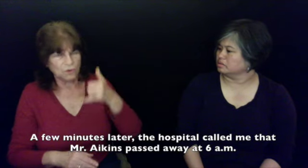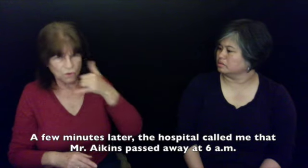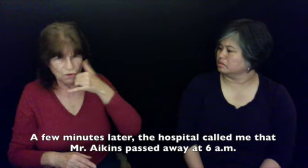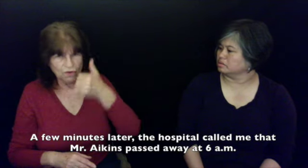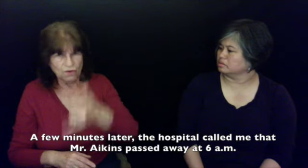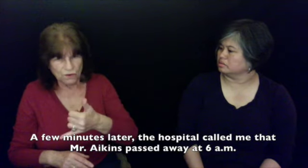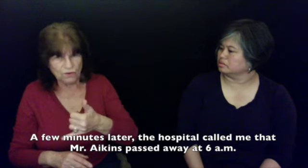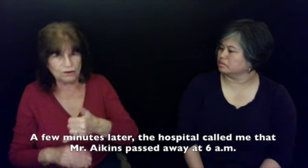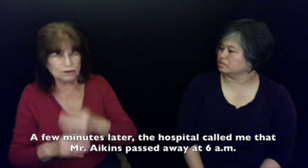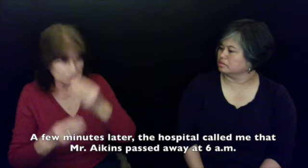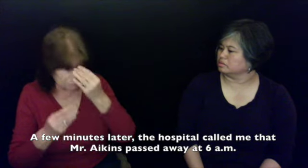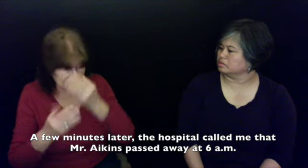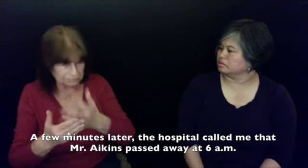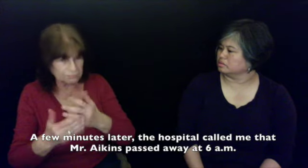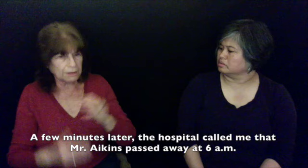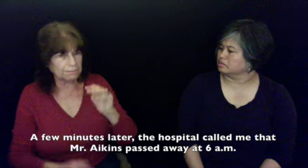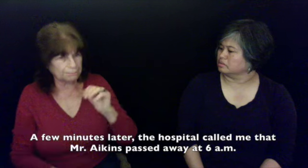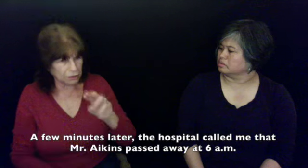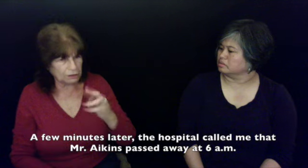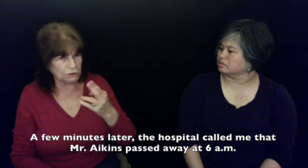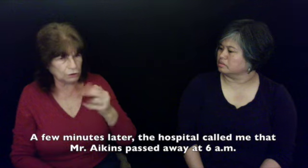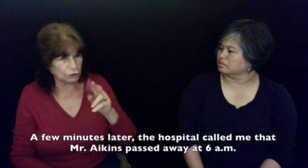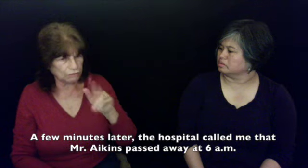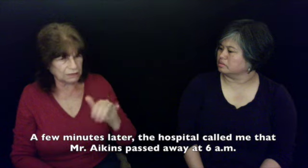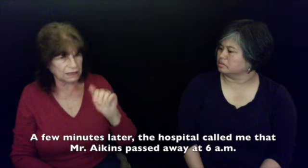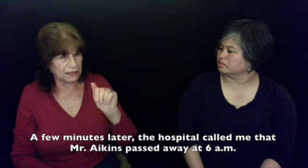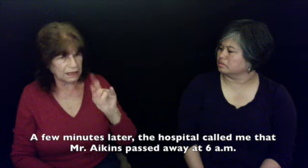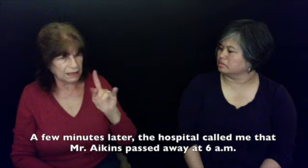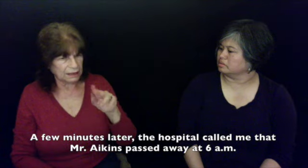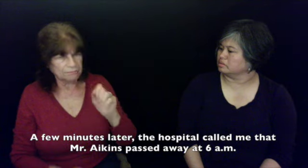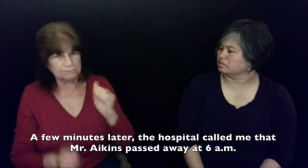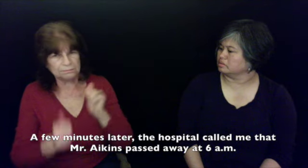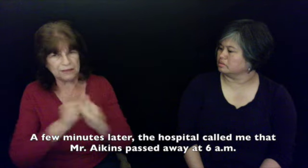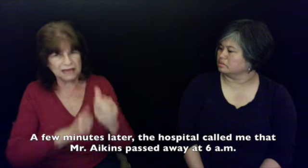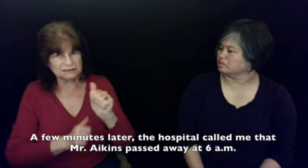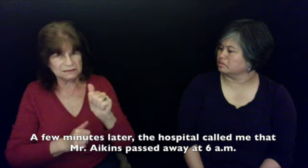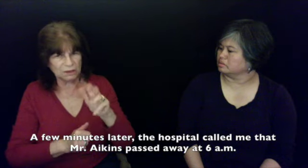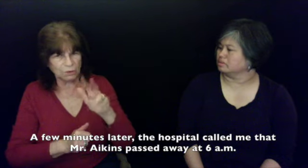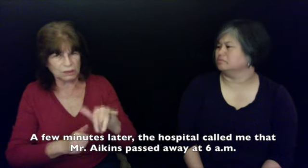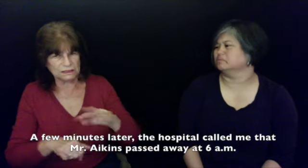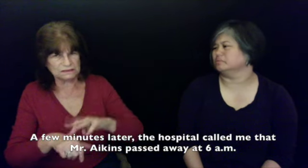me that Mr. Atkins passed away at 6 a.m.